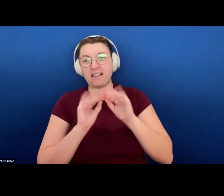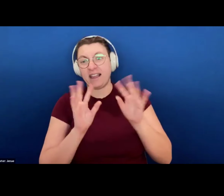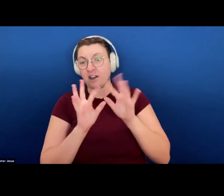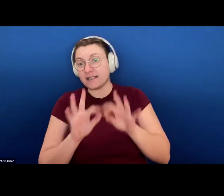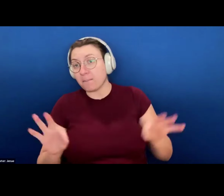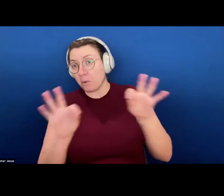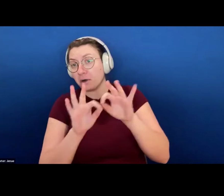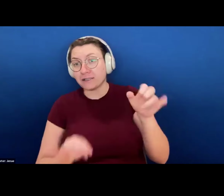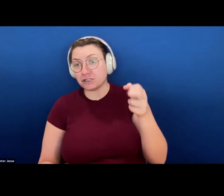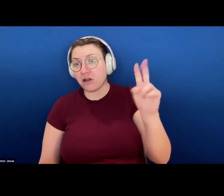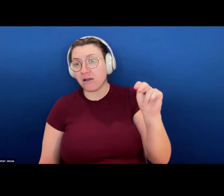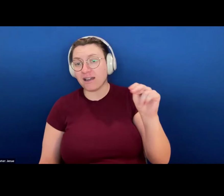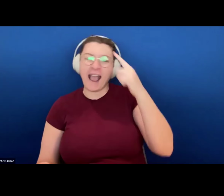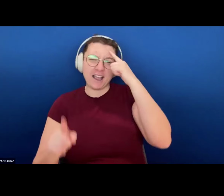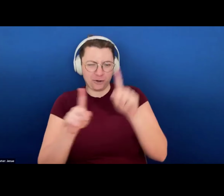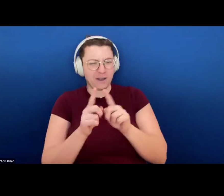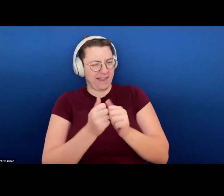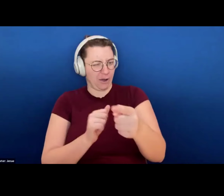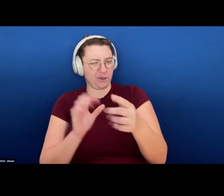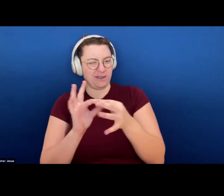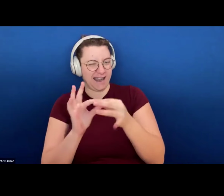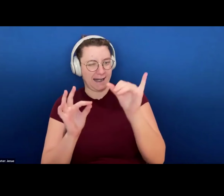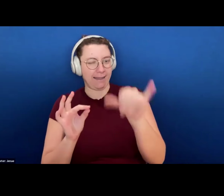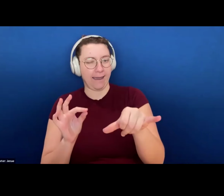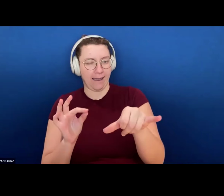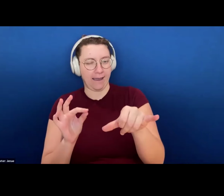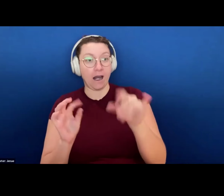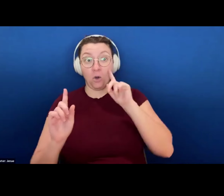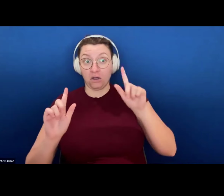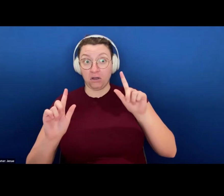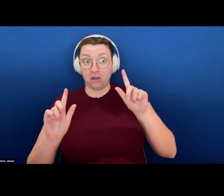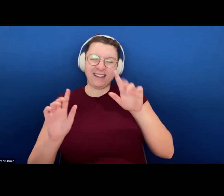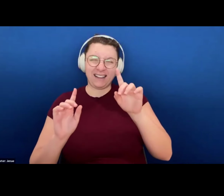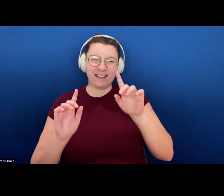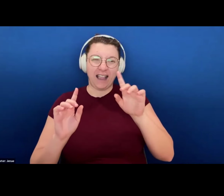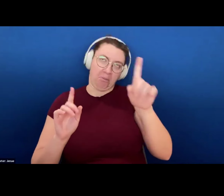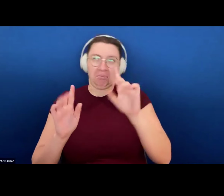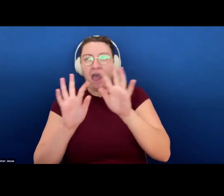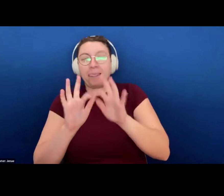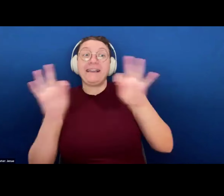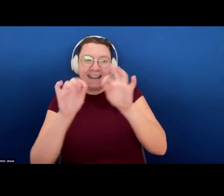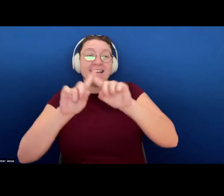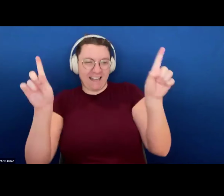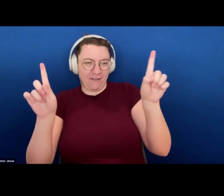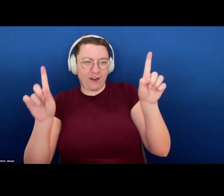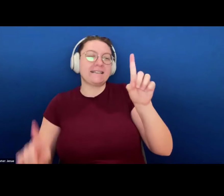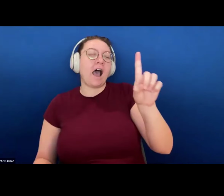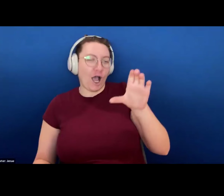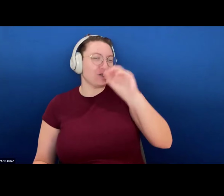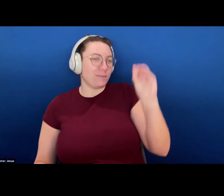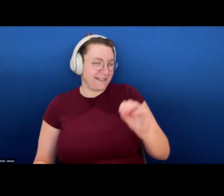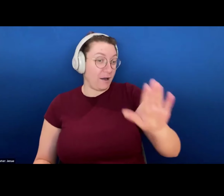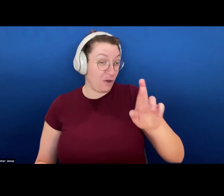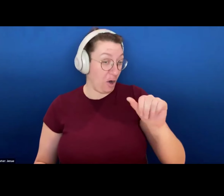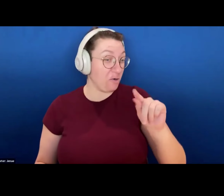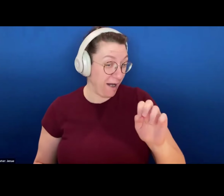and I would agree with how you stated that. The key difference here is that your rate, 100% of your rate,